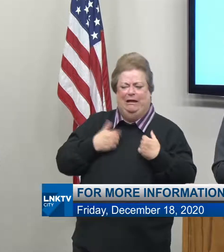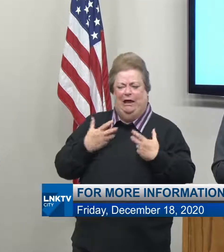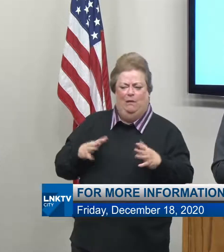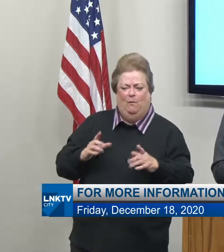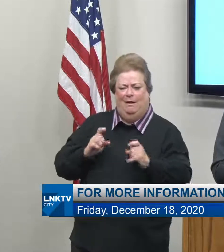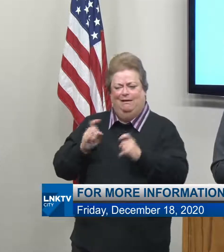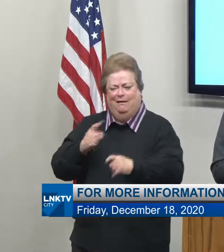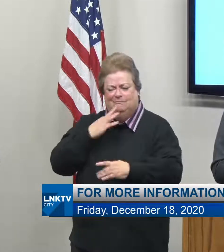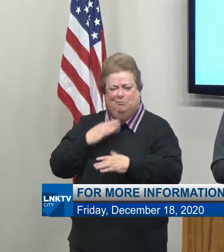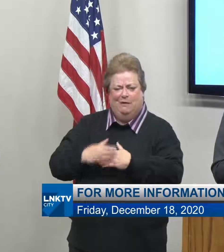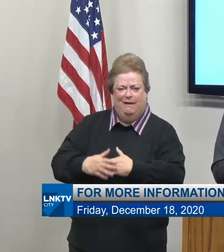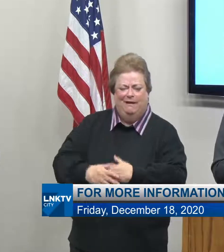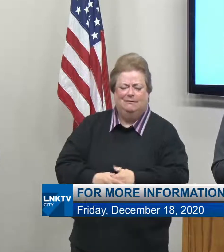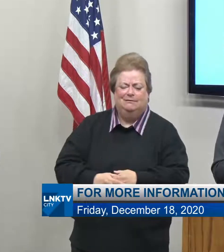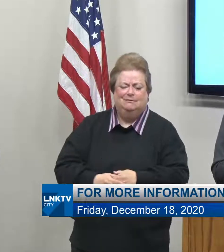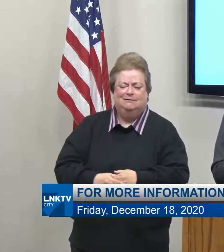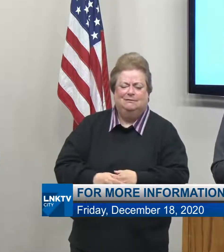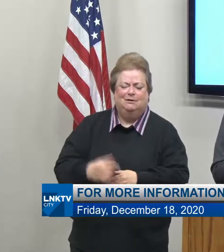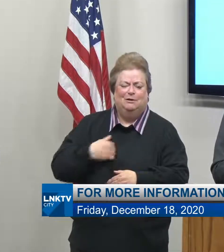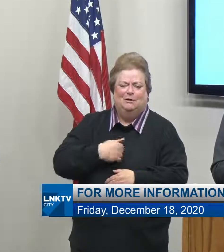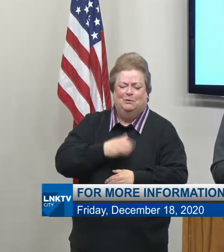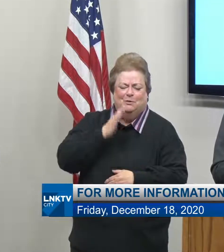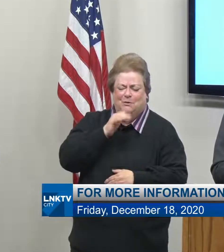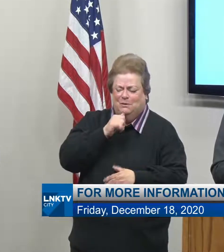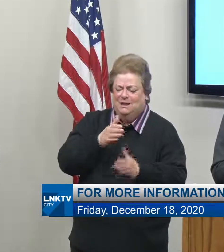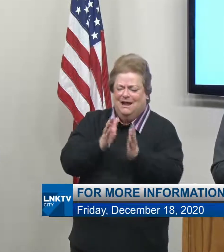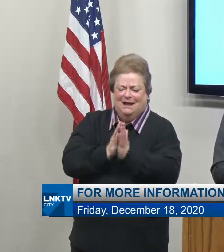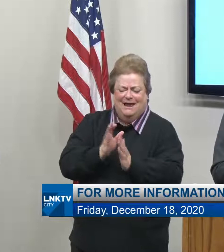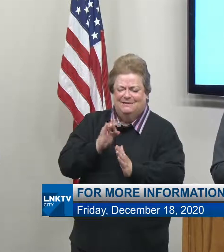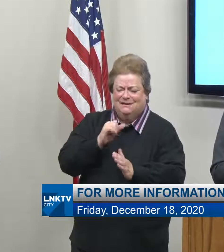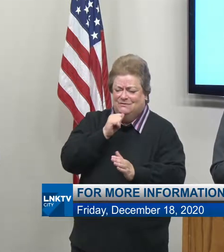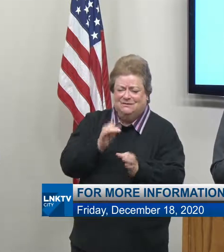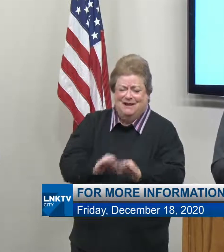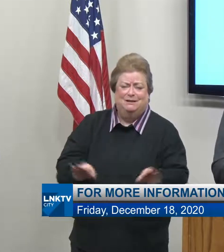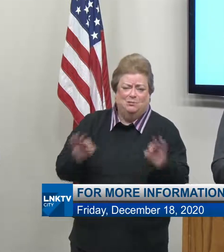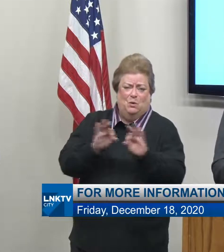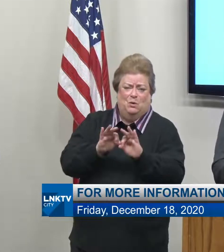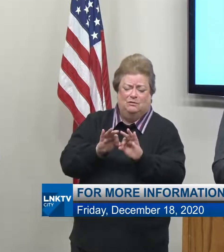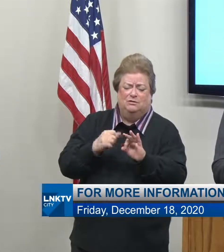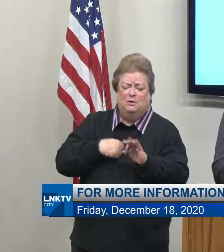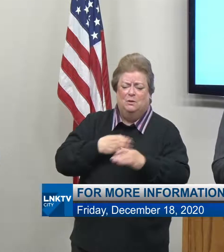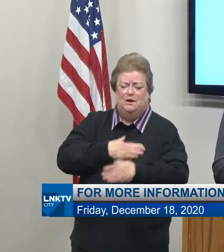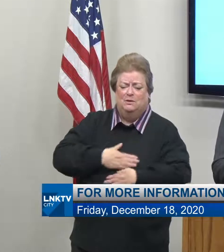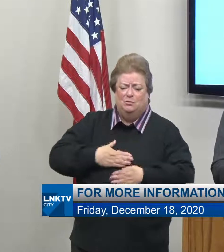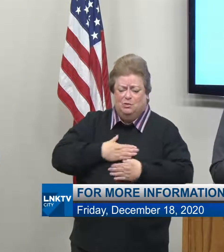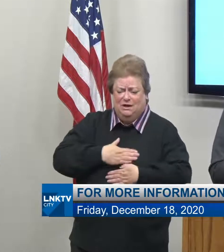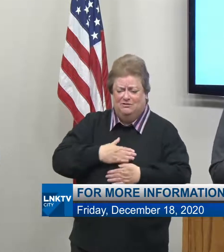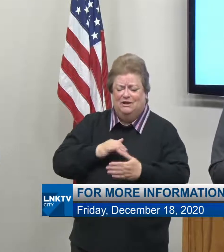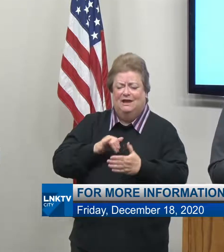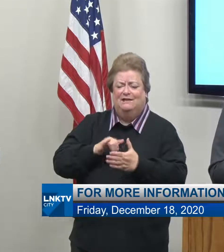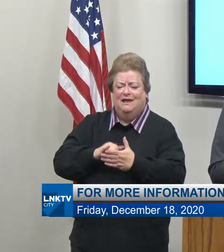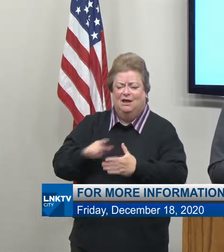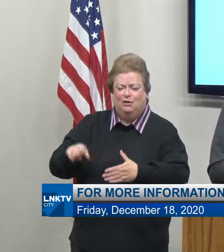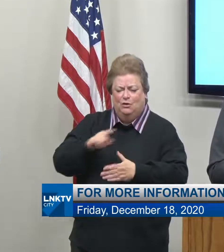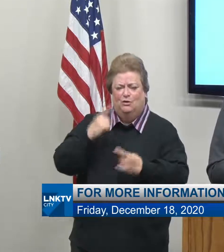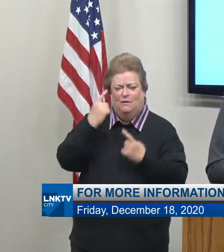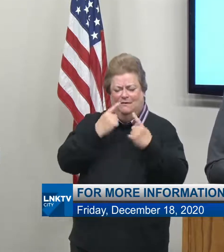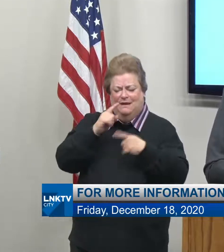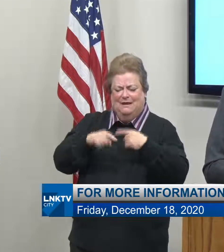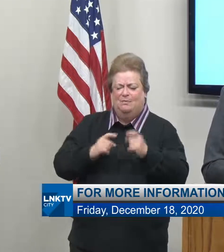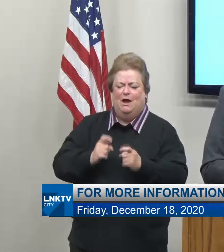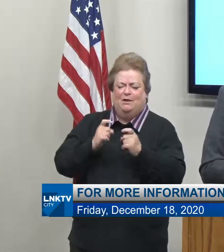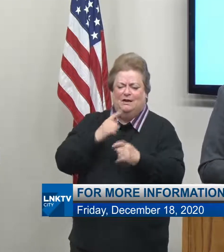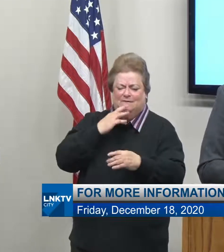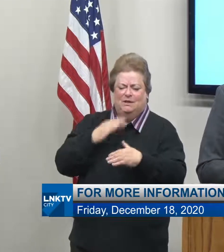that. We would not be asking if it didn't matter so much, so we would appreciate very much you considering giving blood at